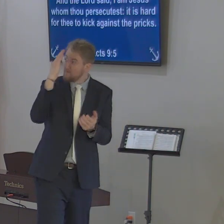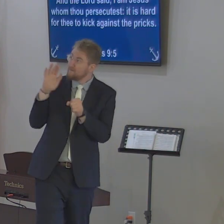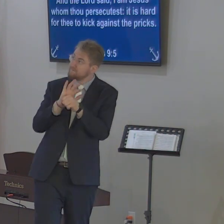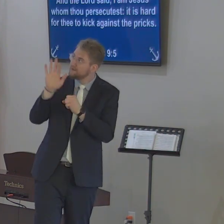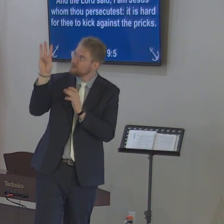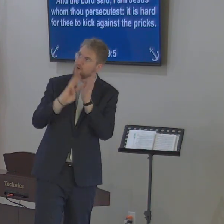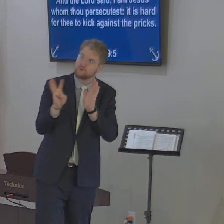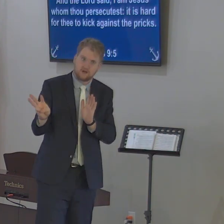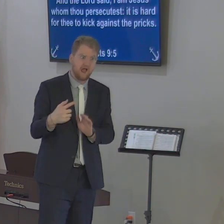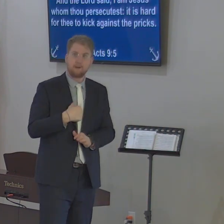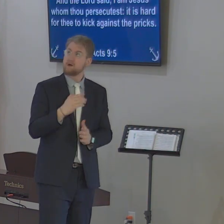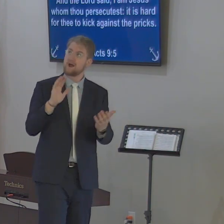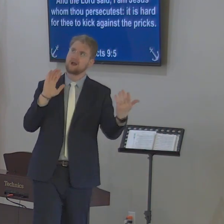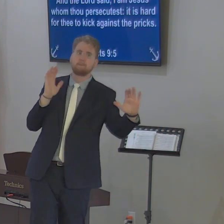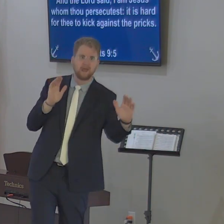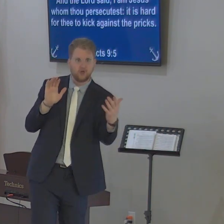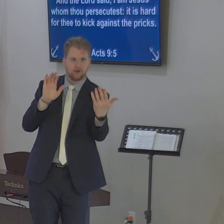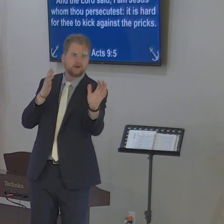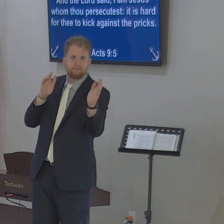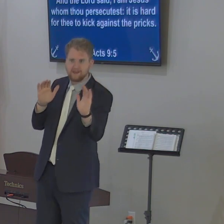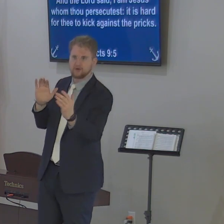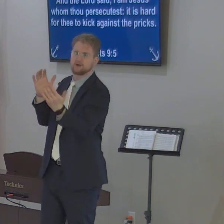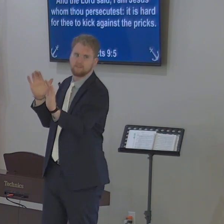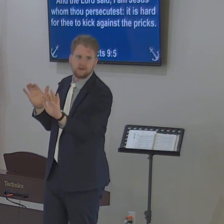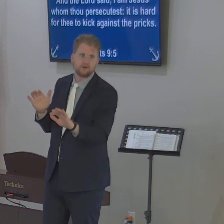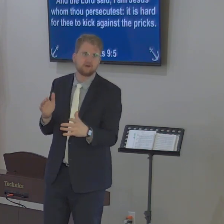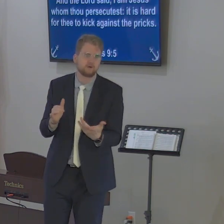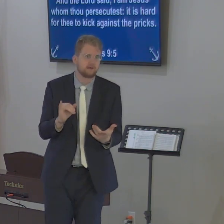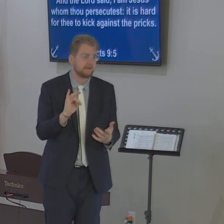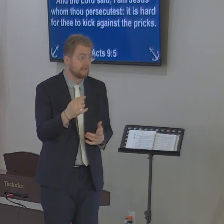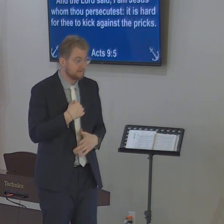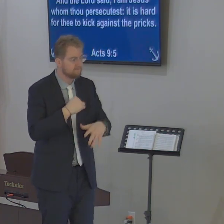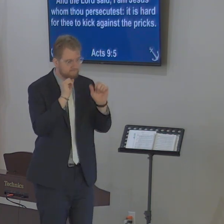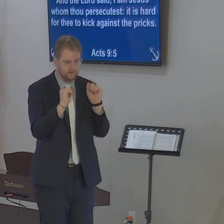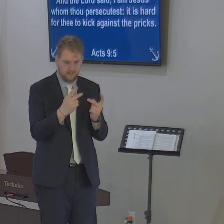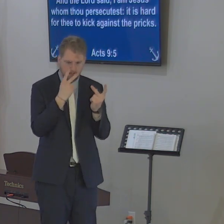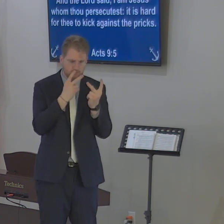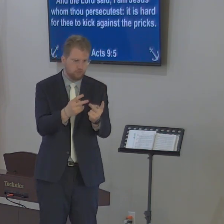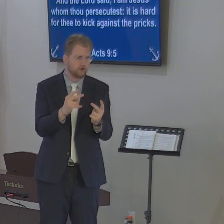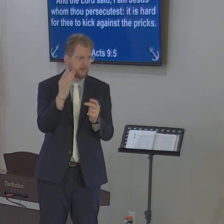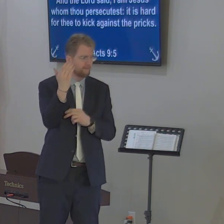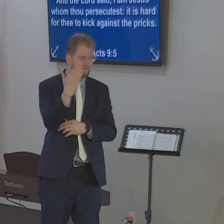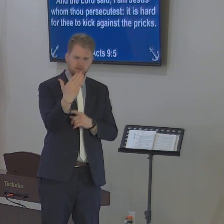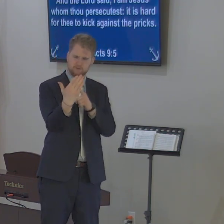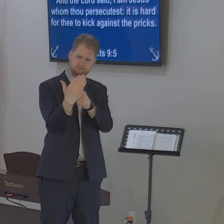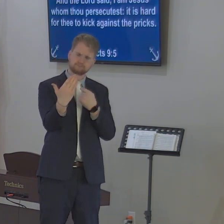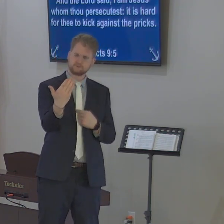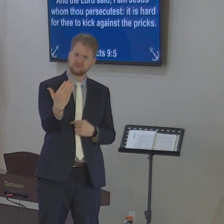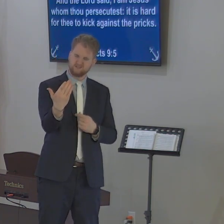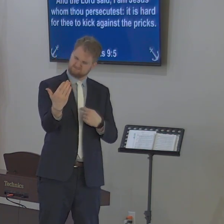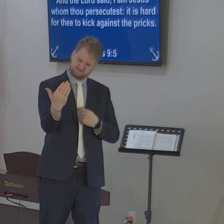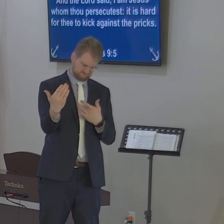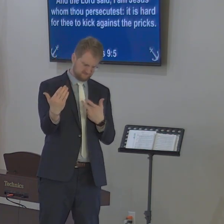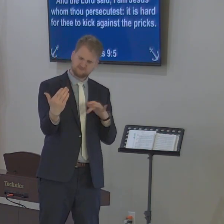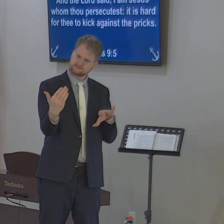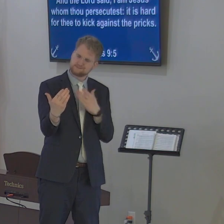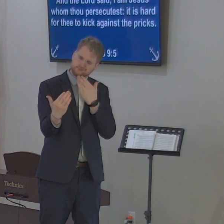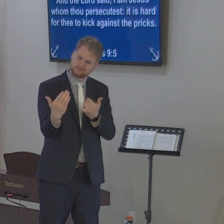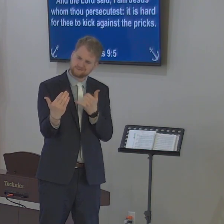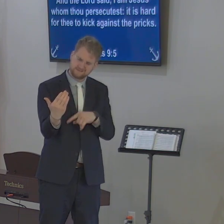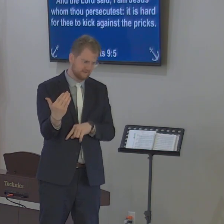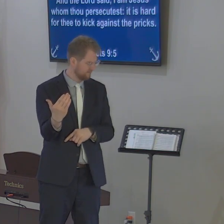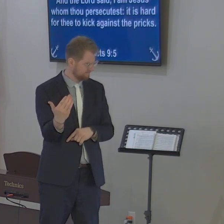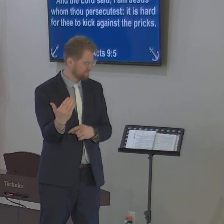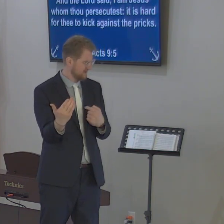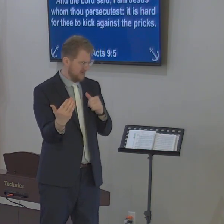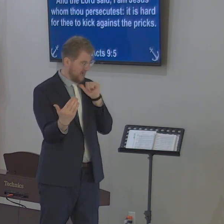how I know that I am pleasing in your eyes. If I can look in the mirror and say, yeah, I feel I did good today. Or if I can look over and say, I'm not as bad as that